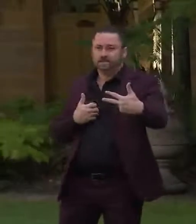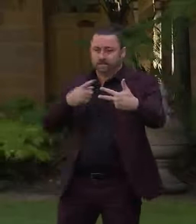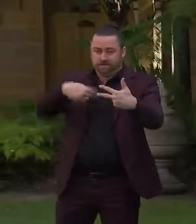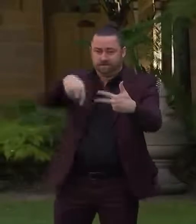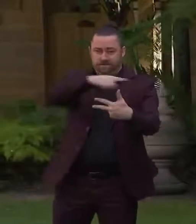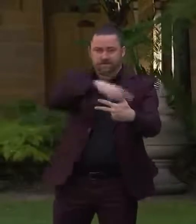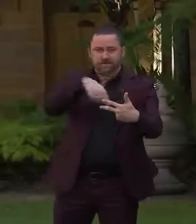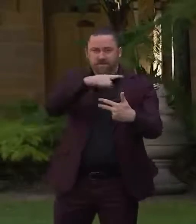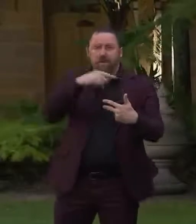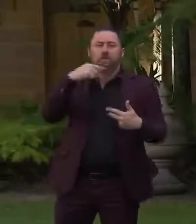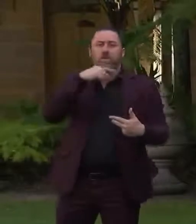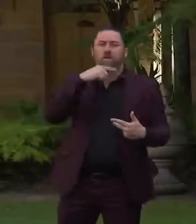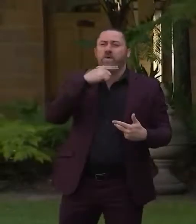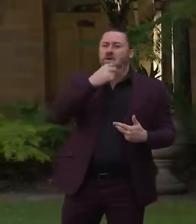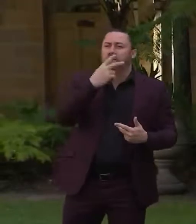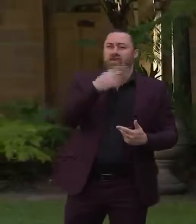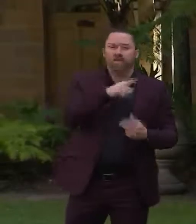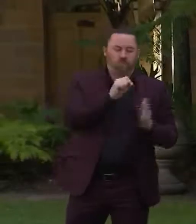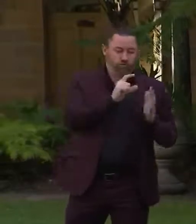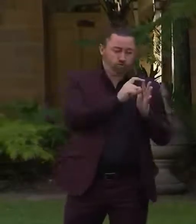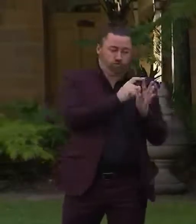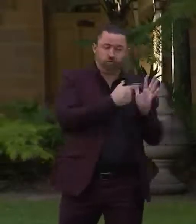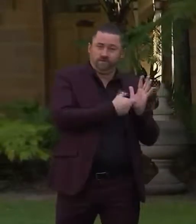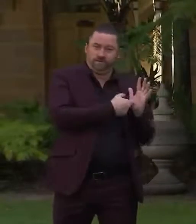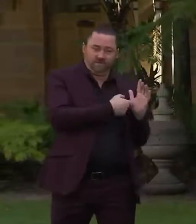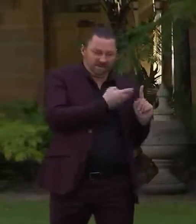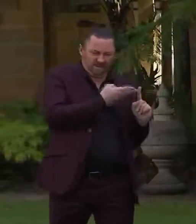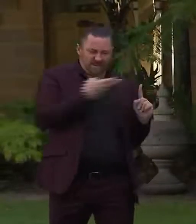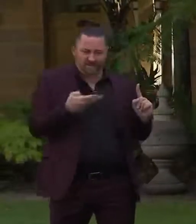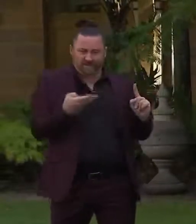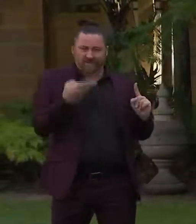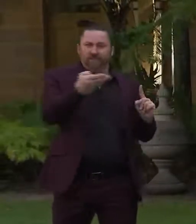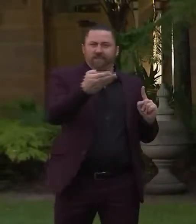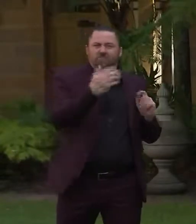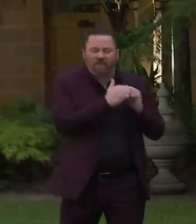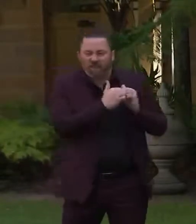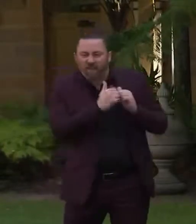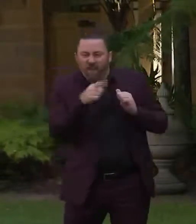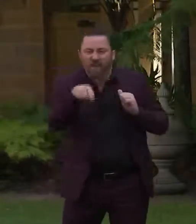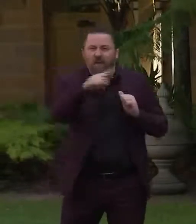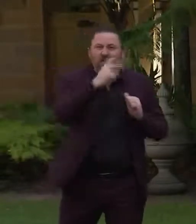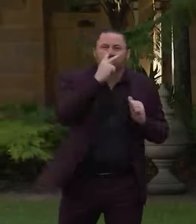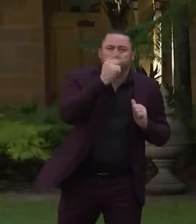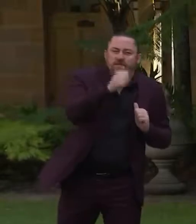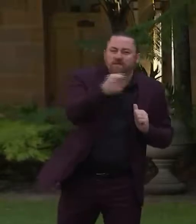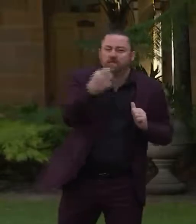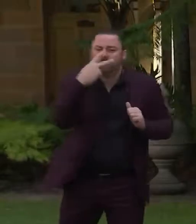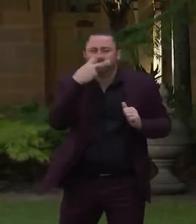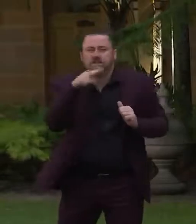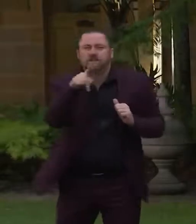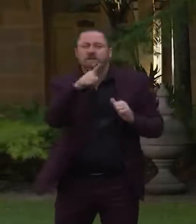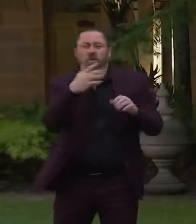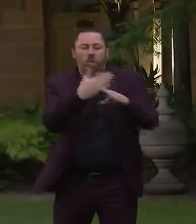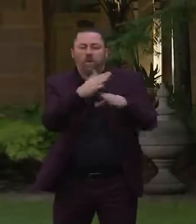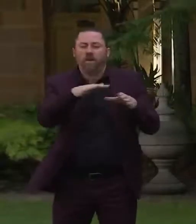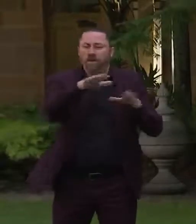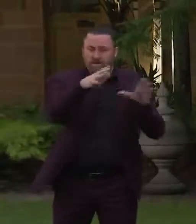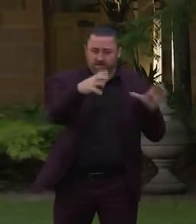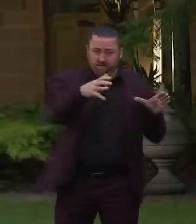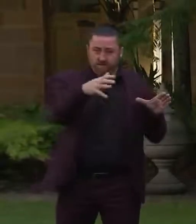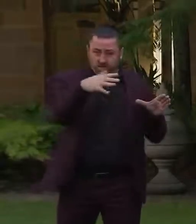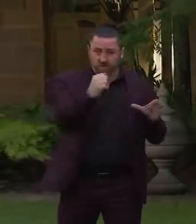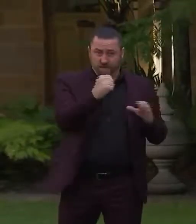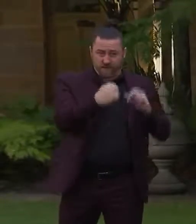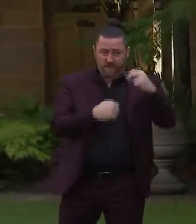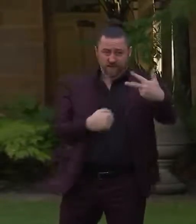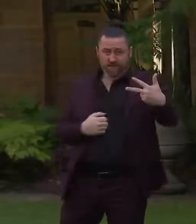first cluster, related to the doctor who acquired the infection at the PA hospital. So those 2 clusters